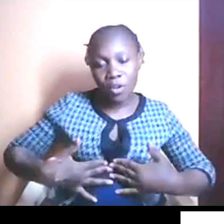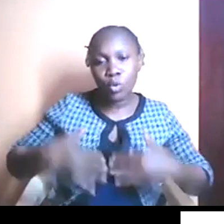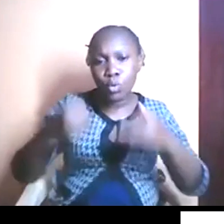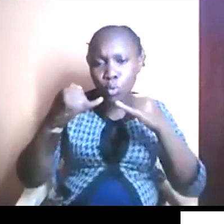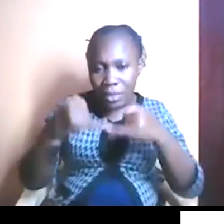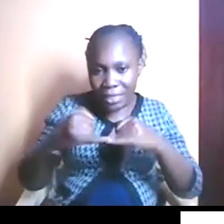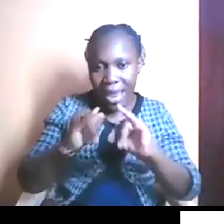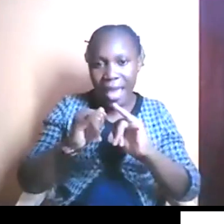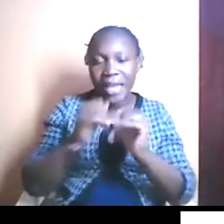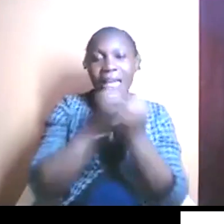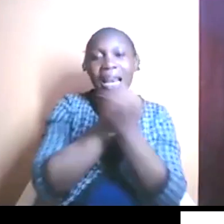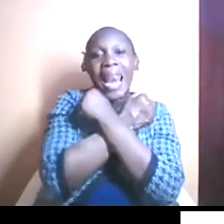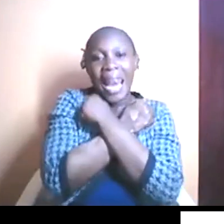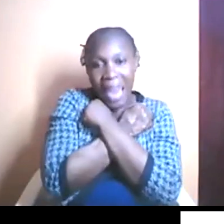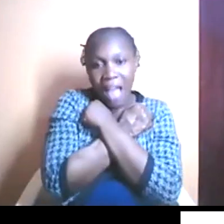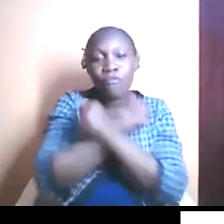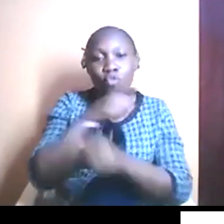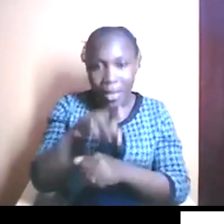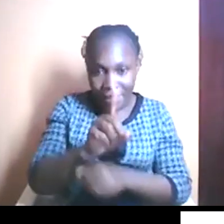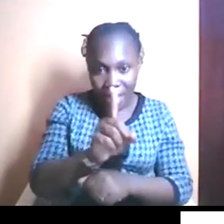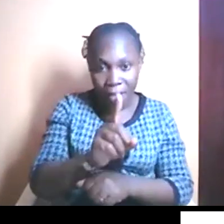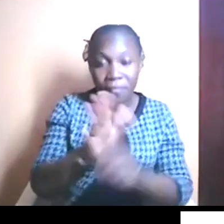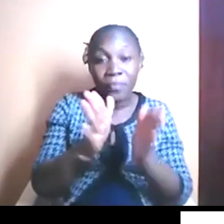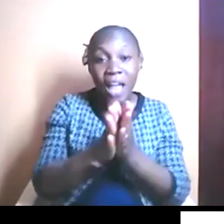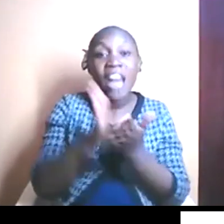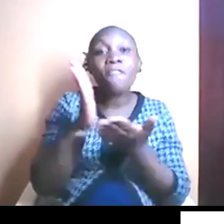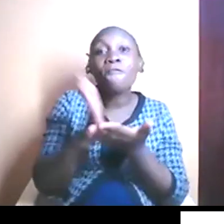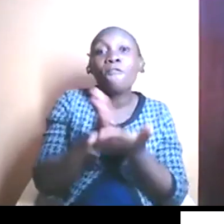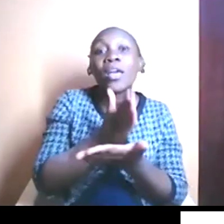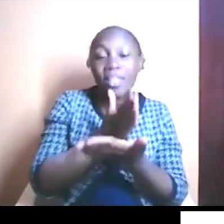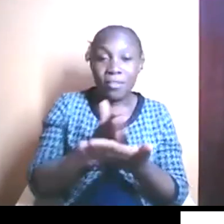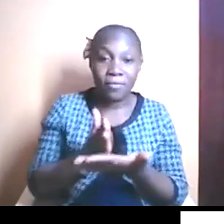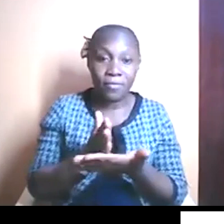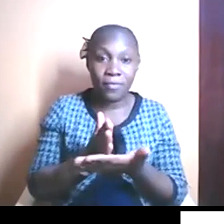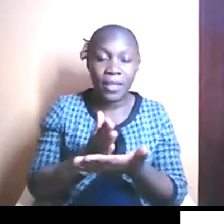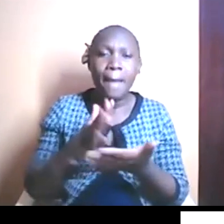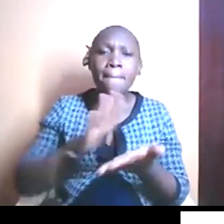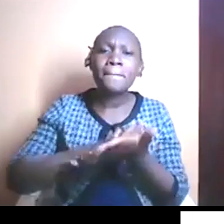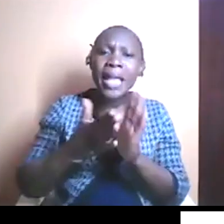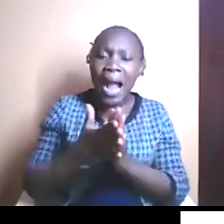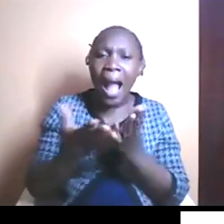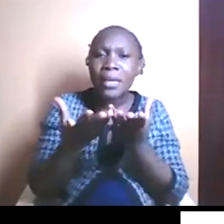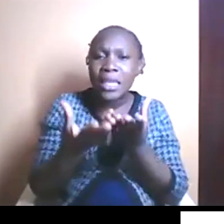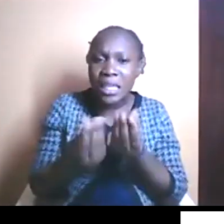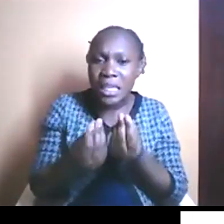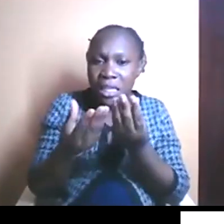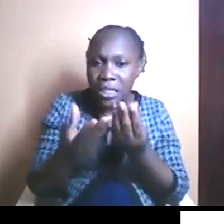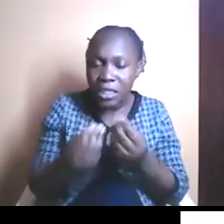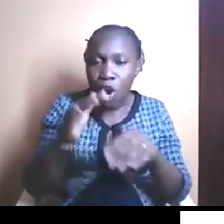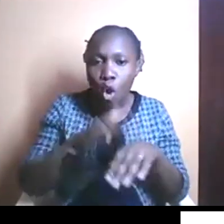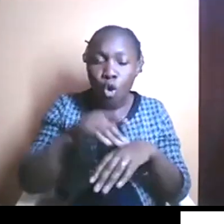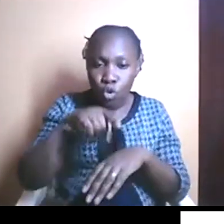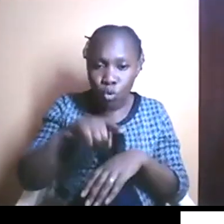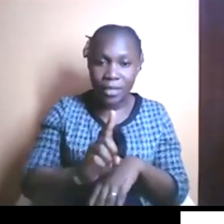compassion and forgiveness, all right? So in other words, be easy on yourself, So it is